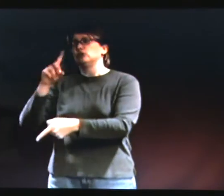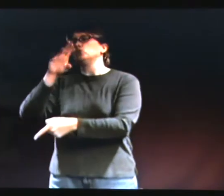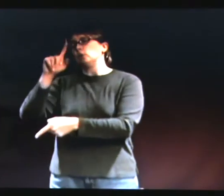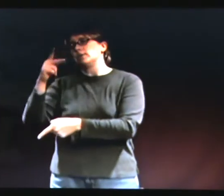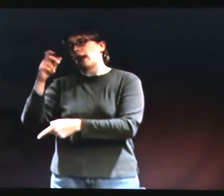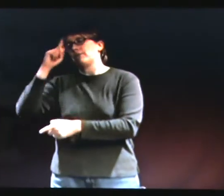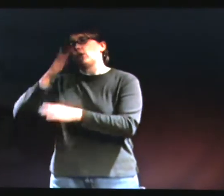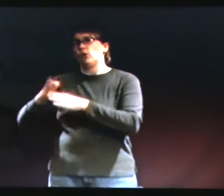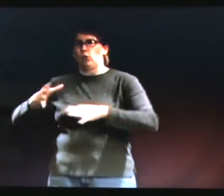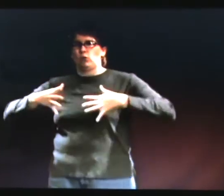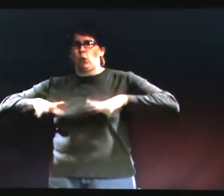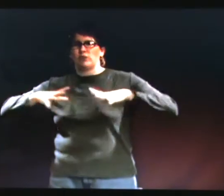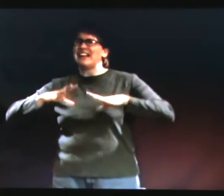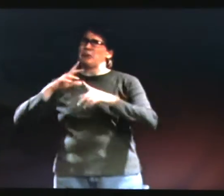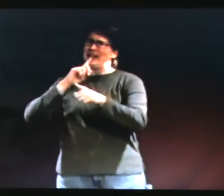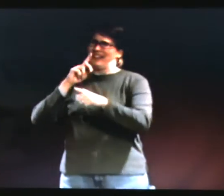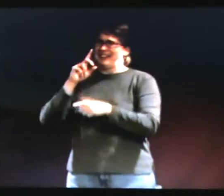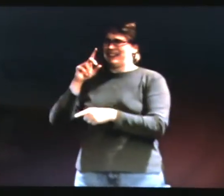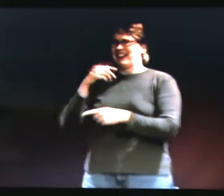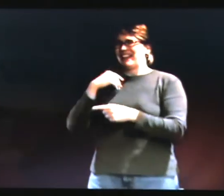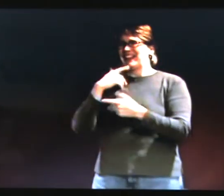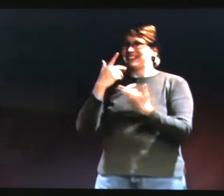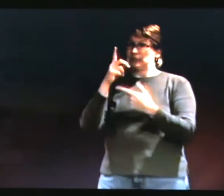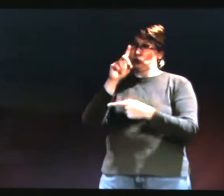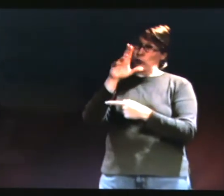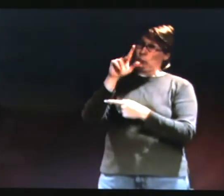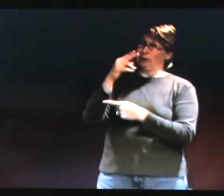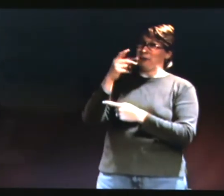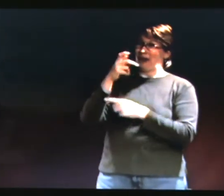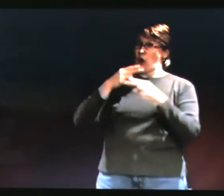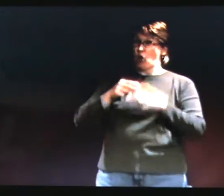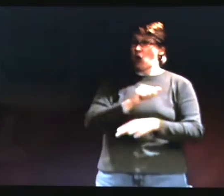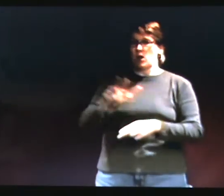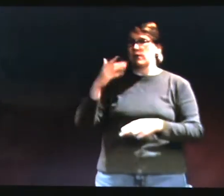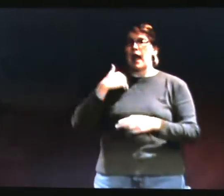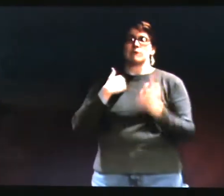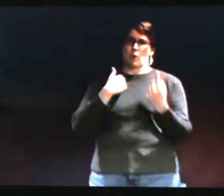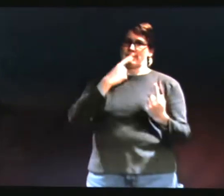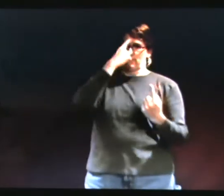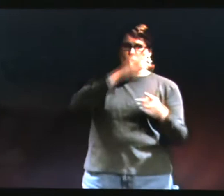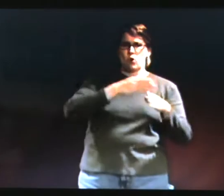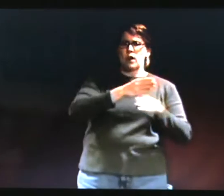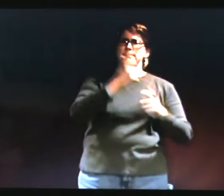bag, another Duluth bag for your clothes. Really, I'm not sure if it's called Duluth, but